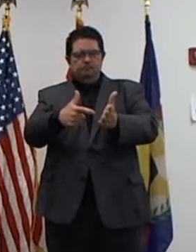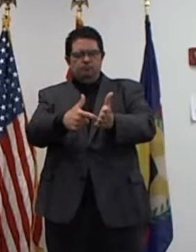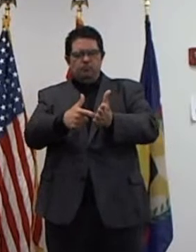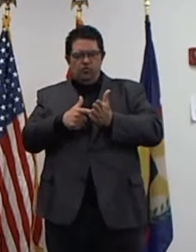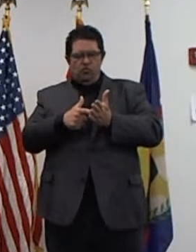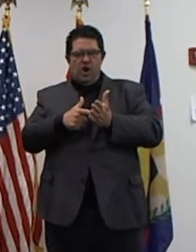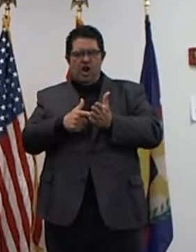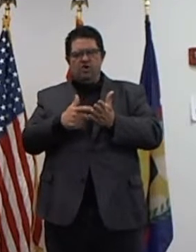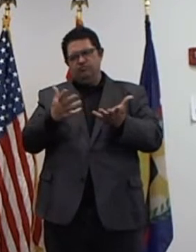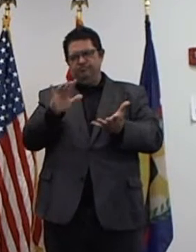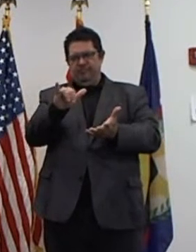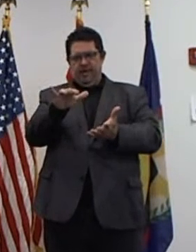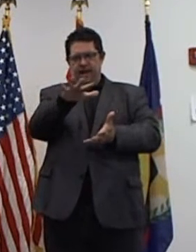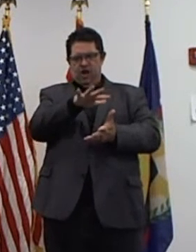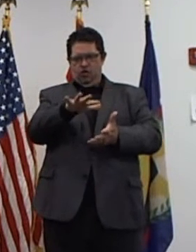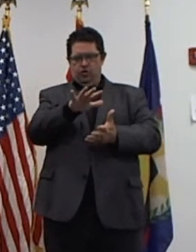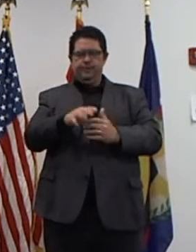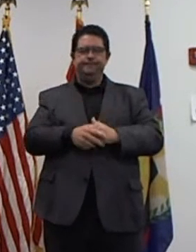in the common areas.